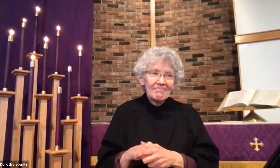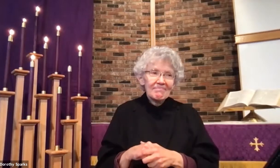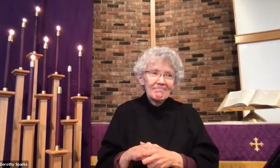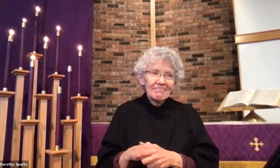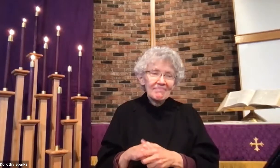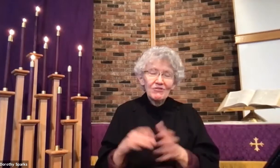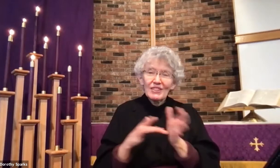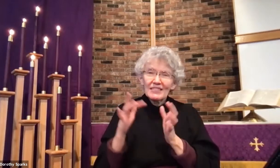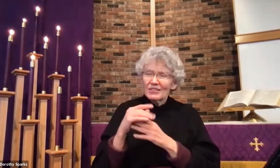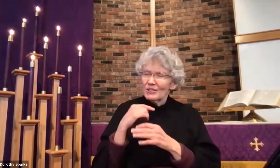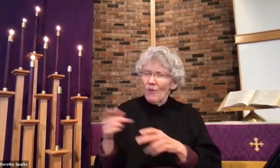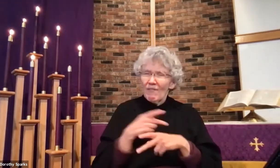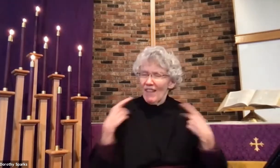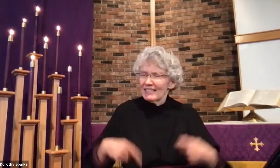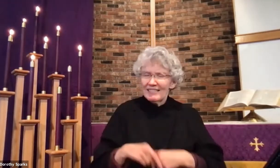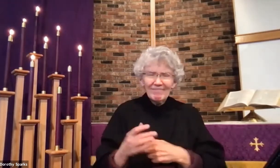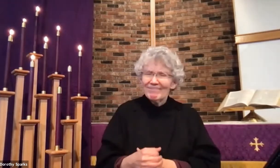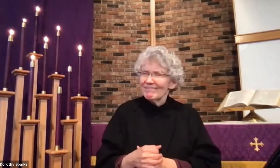to Jerusalem.